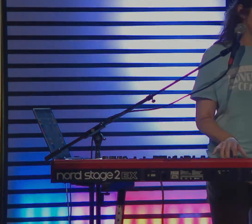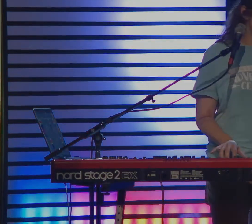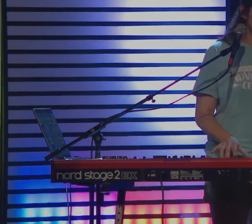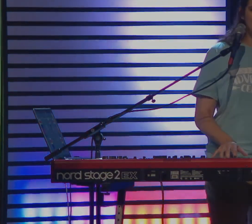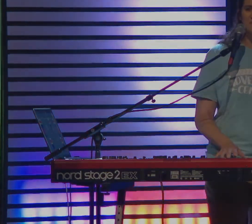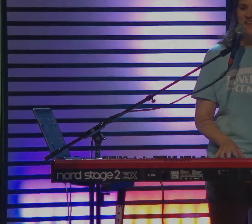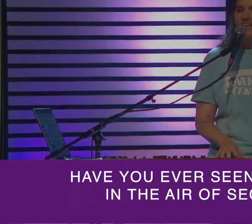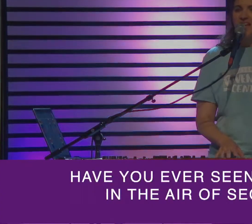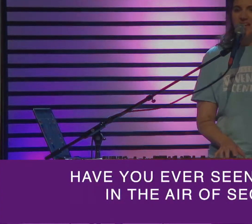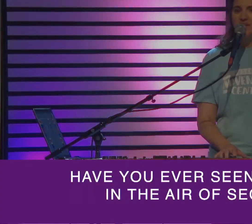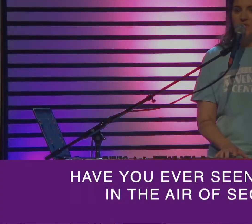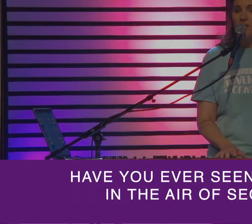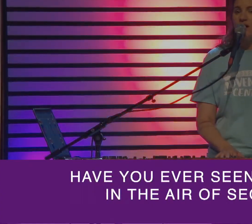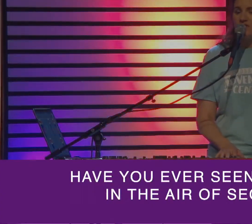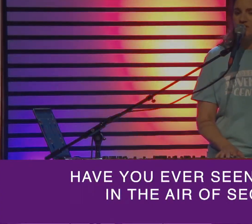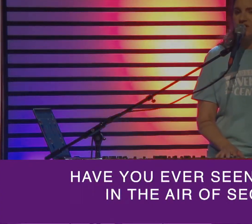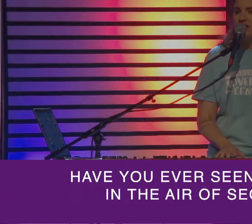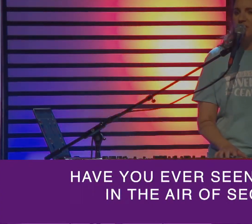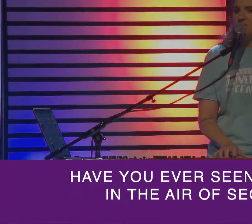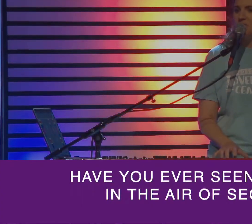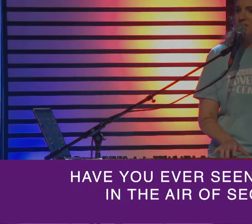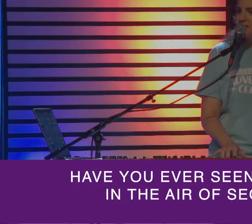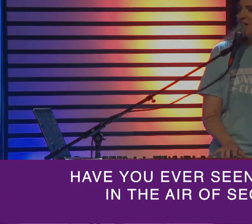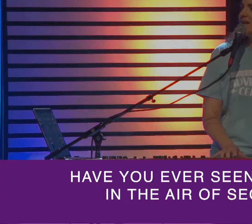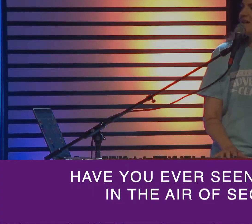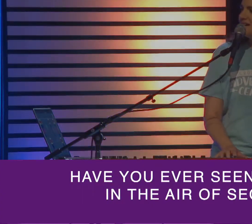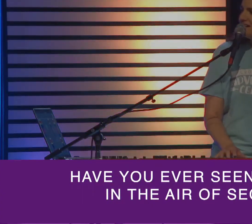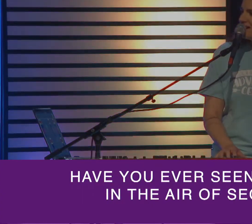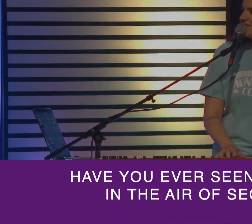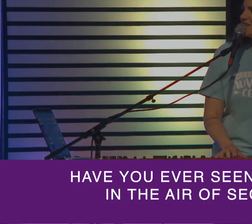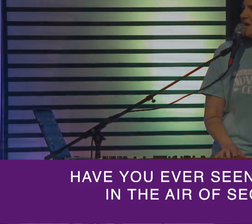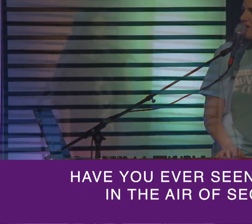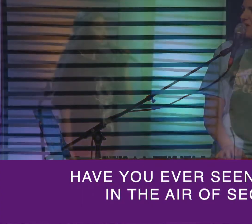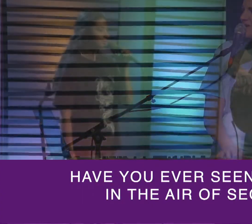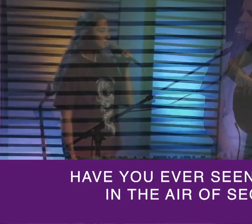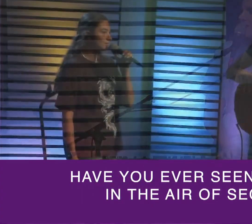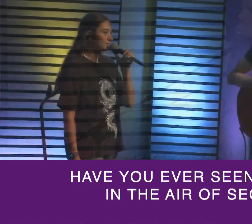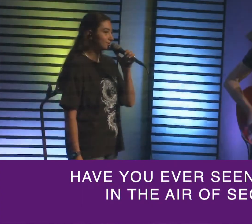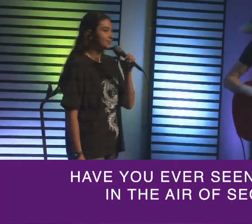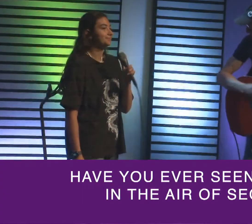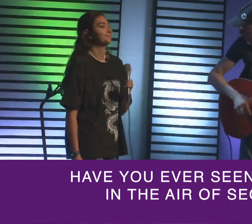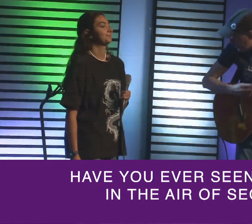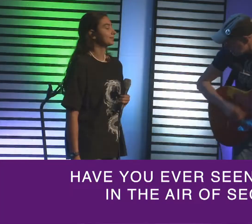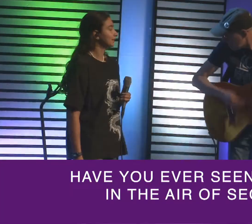light. Have you ever seen the wonder